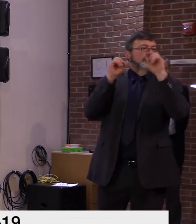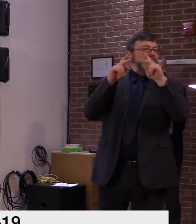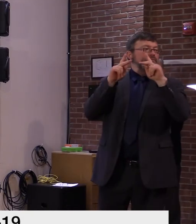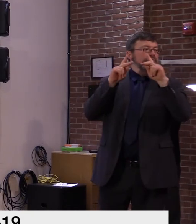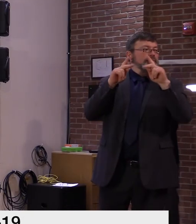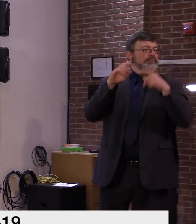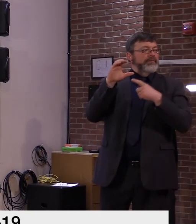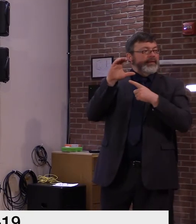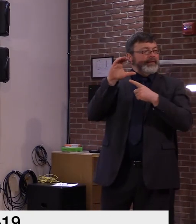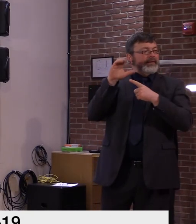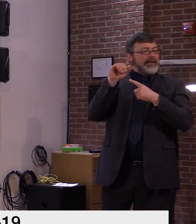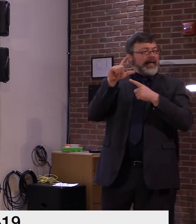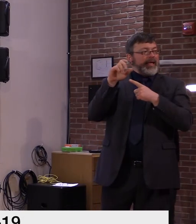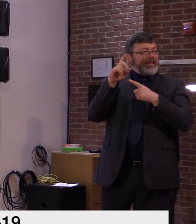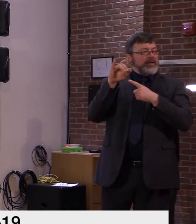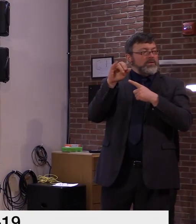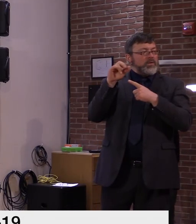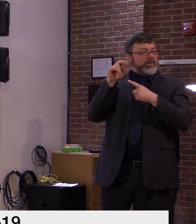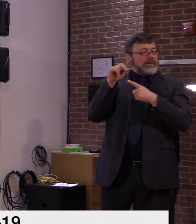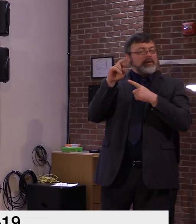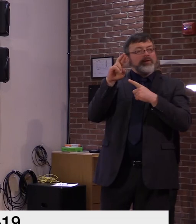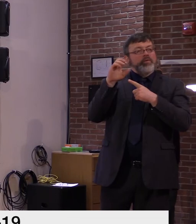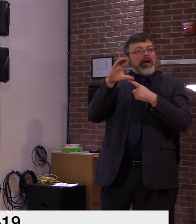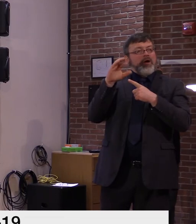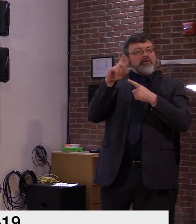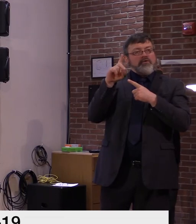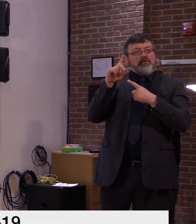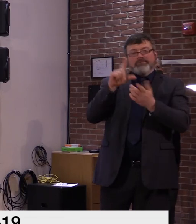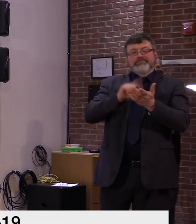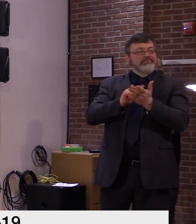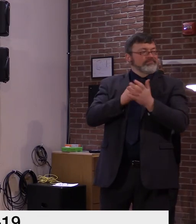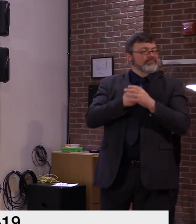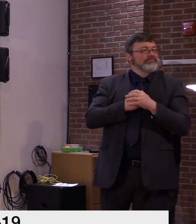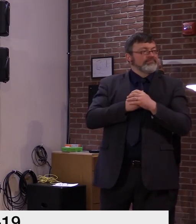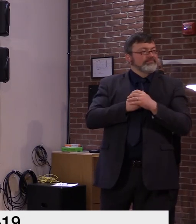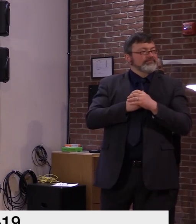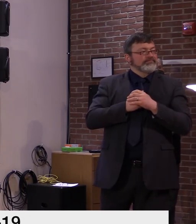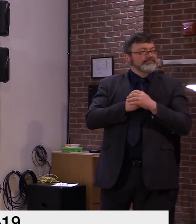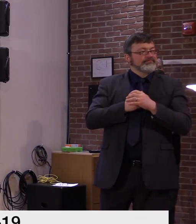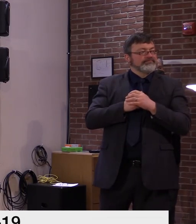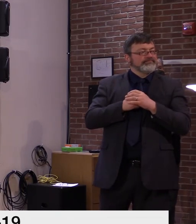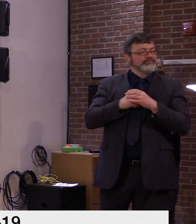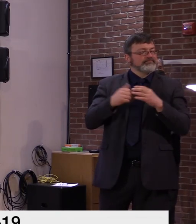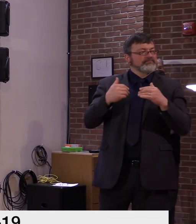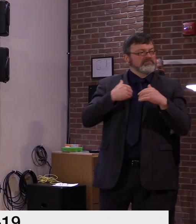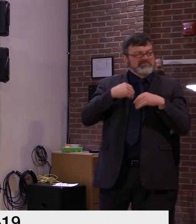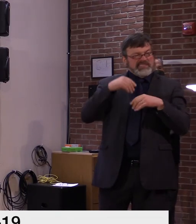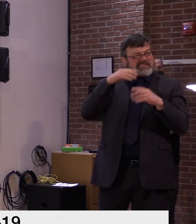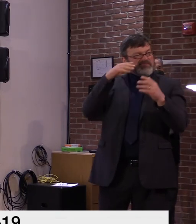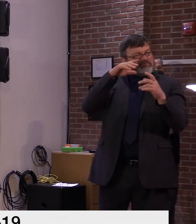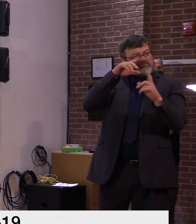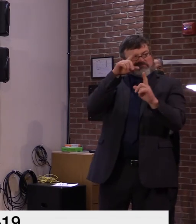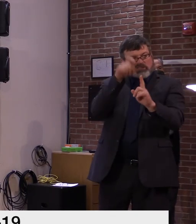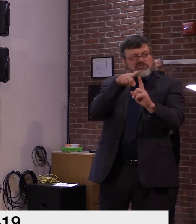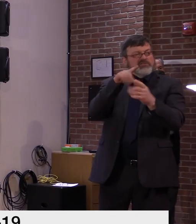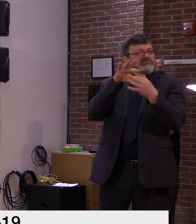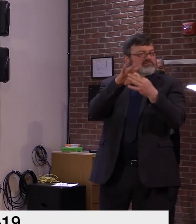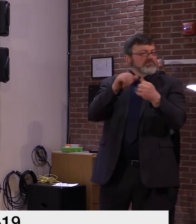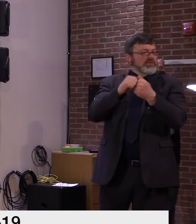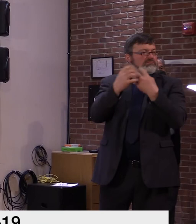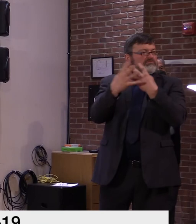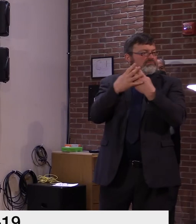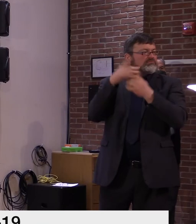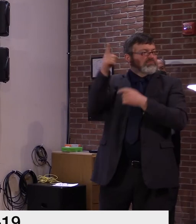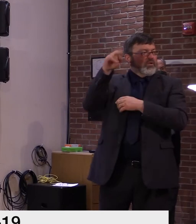Yes, thank you. I had a couple of follow-up questions on the prison outbreak as well, and I'd be happy to take a call for corrections too,